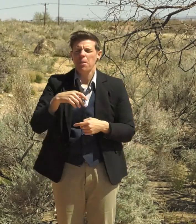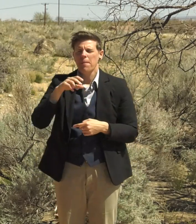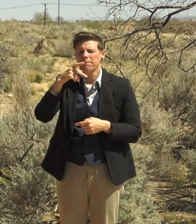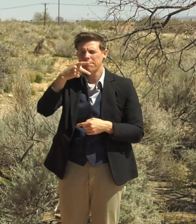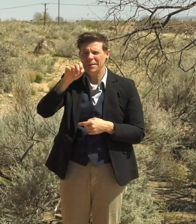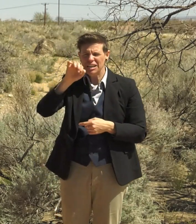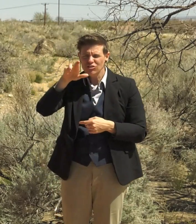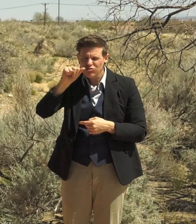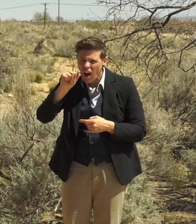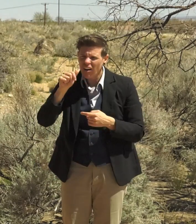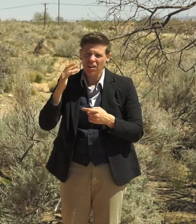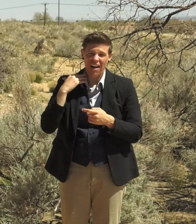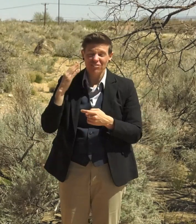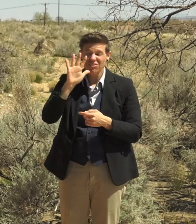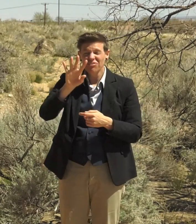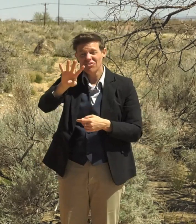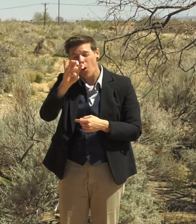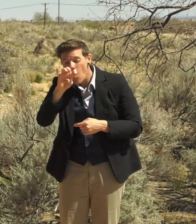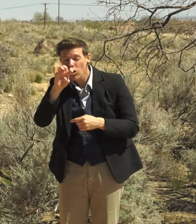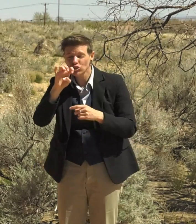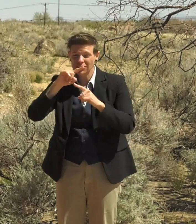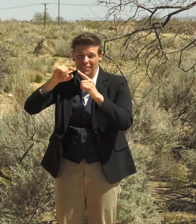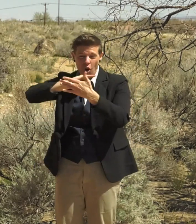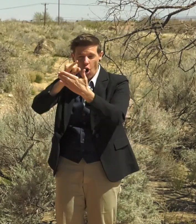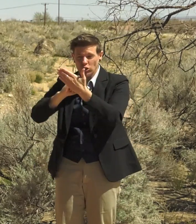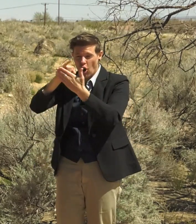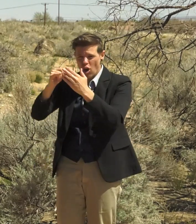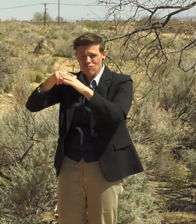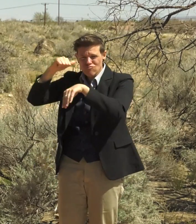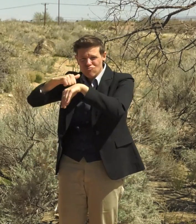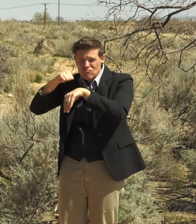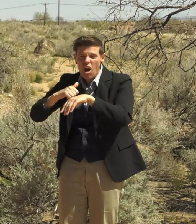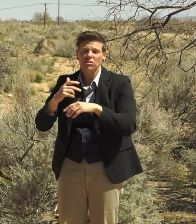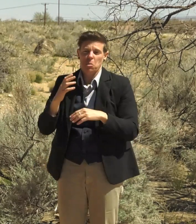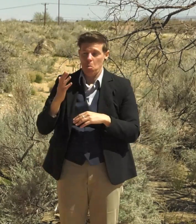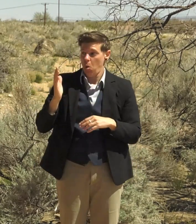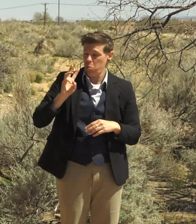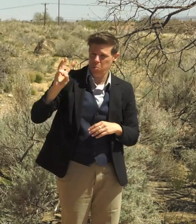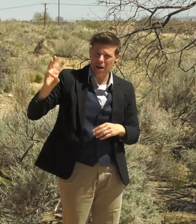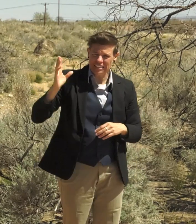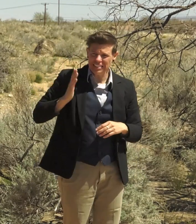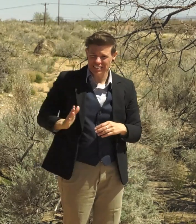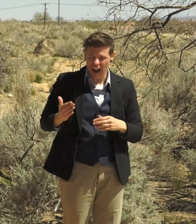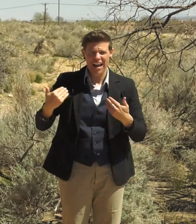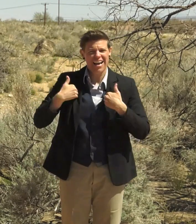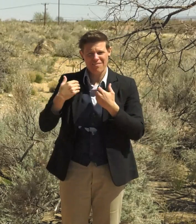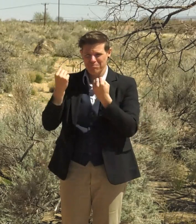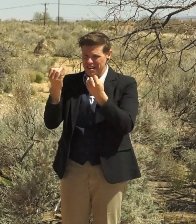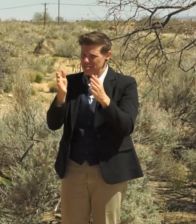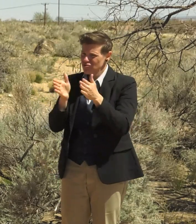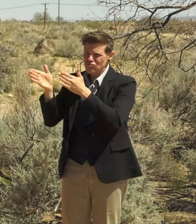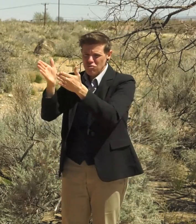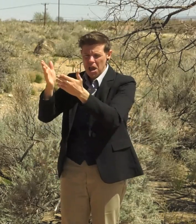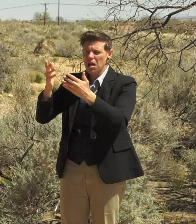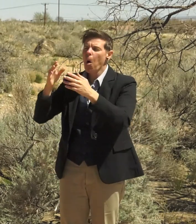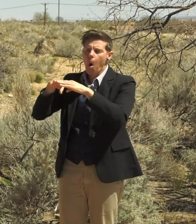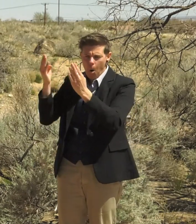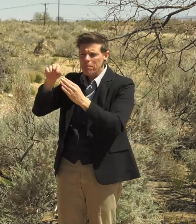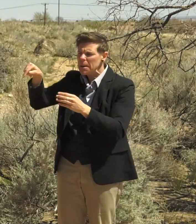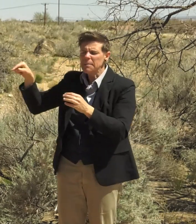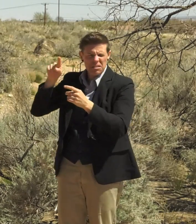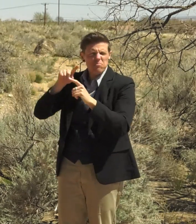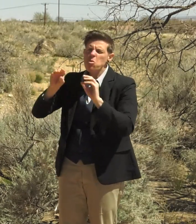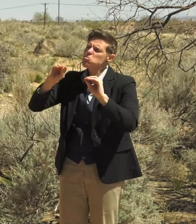area is open on the west side. You won't see any petroglyphs in that area, but you'll see beautiful volcanic formations. And